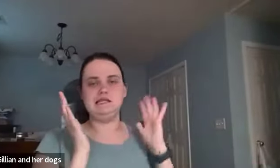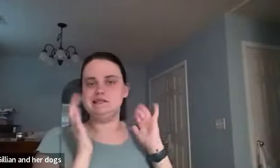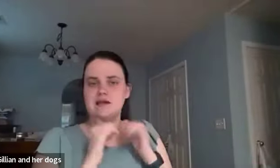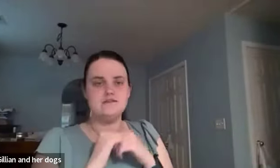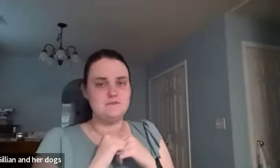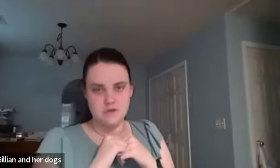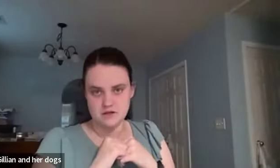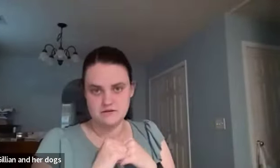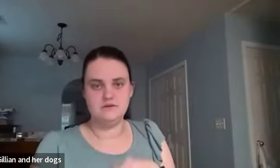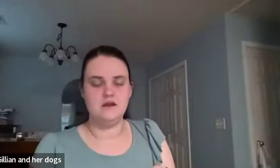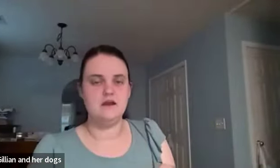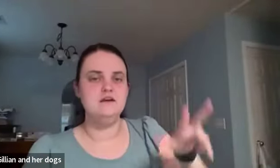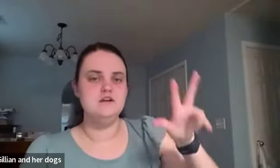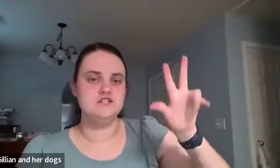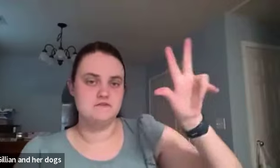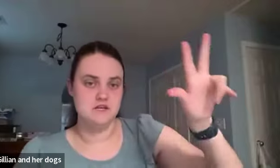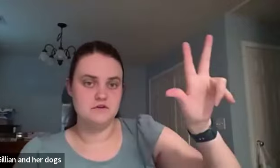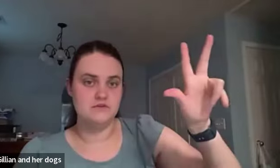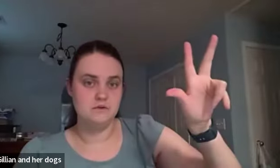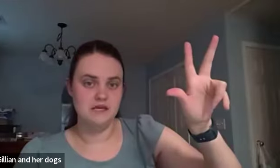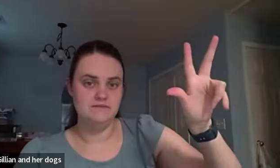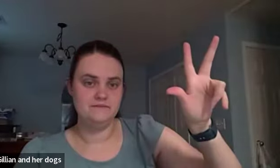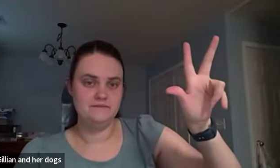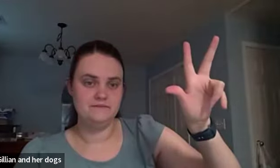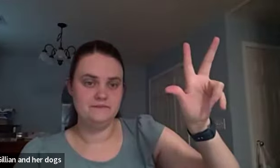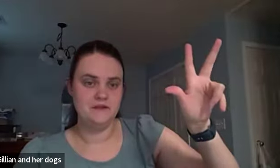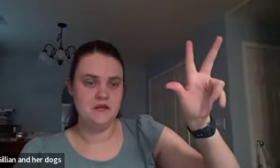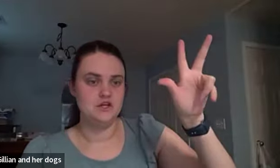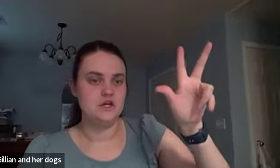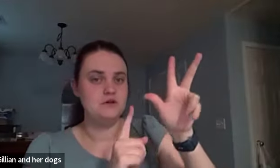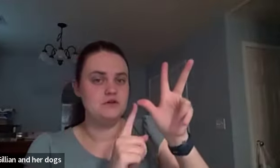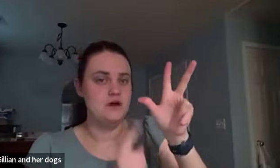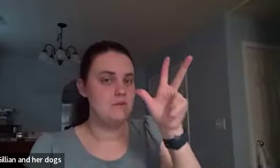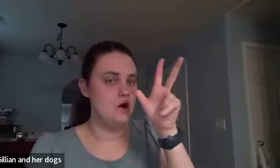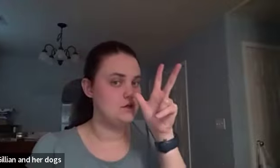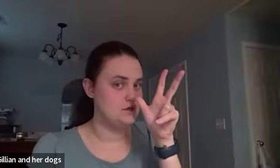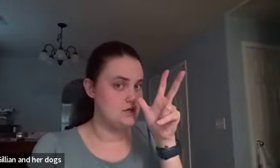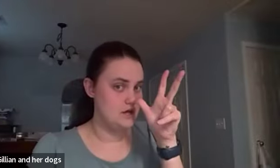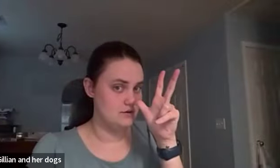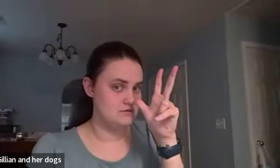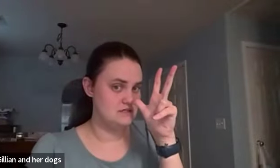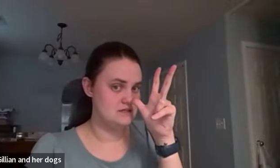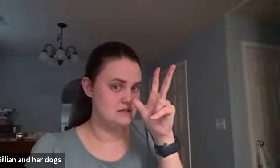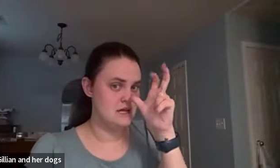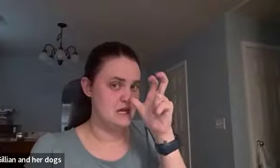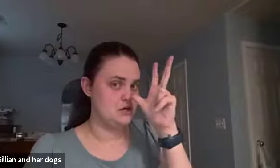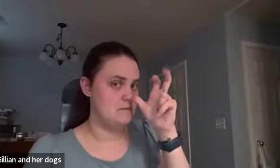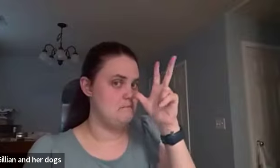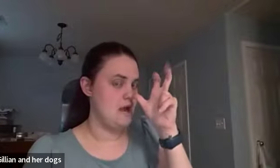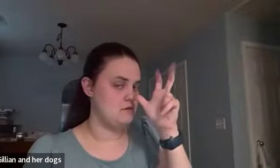any sign for bug. Okay? So you have a number 3. You're going to put your thumb on your nose and you're going to bounce